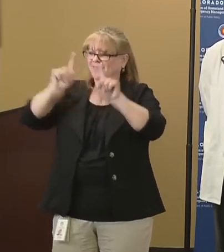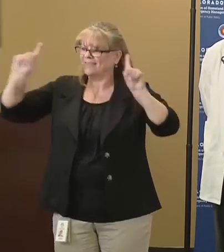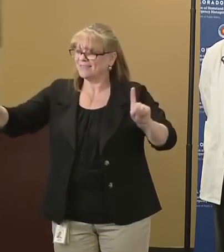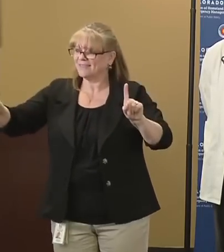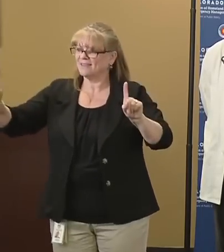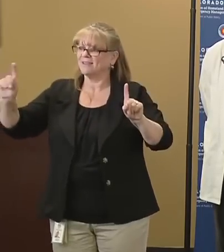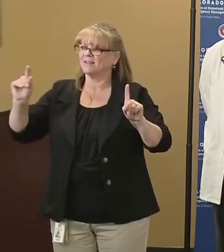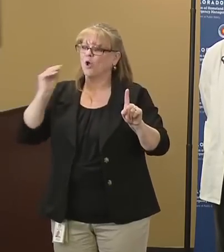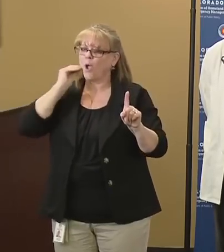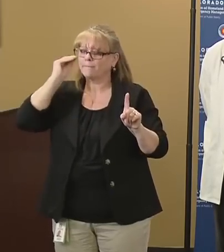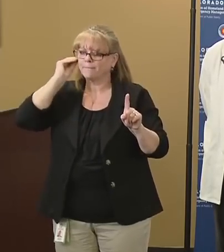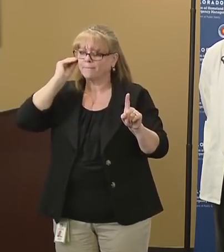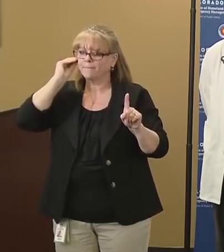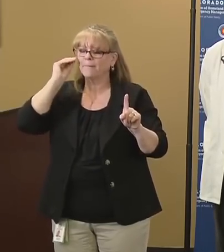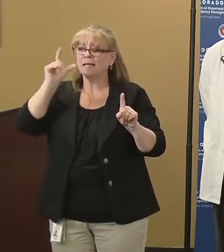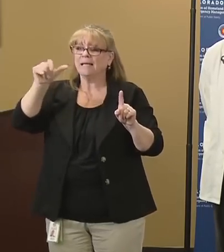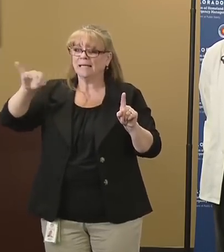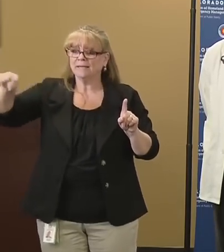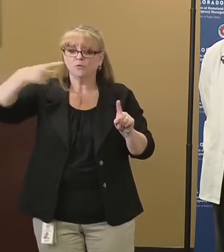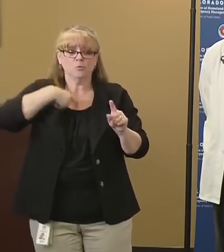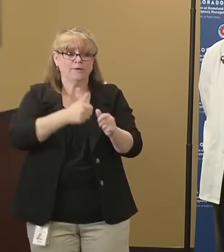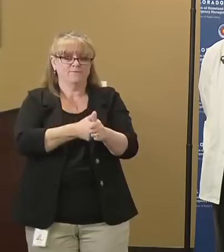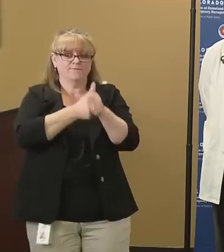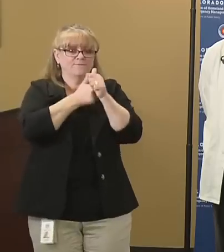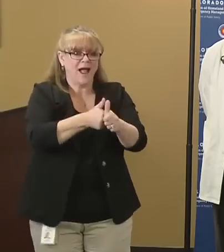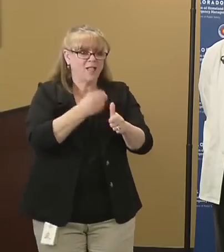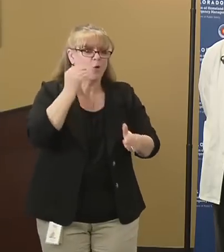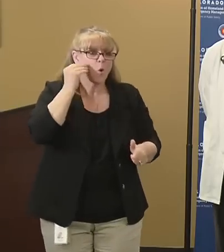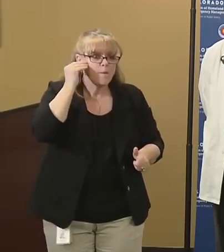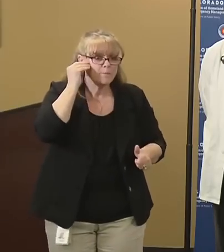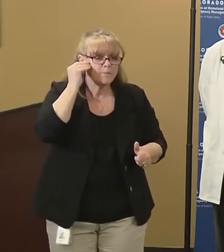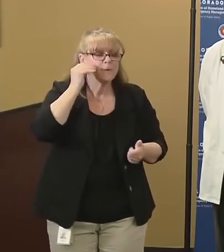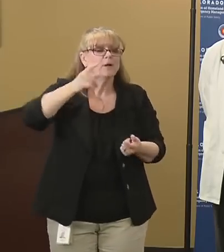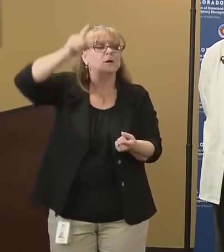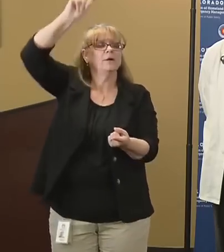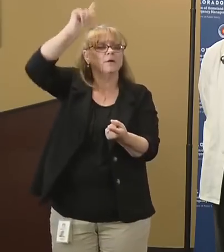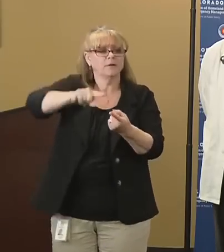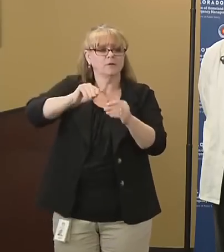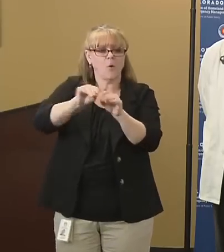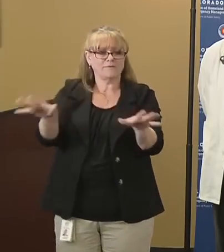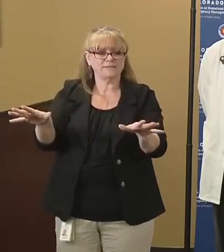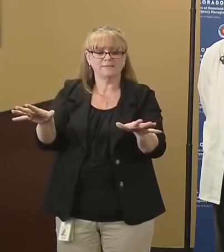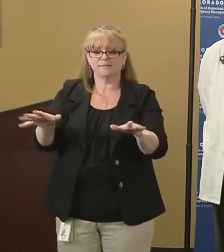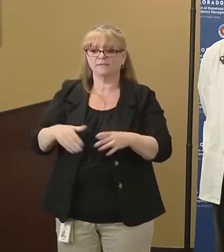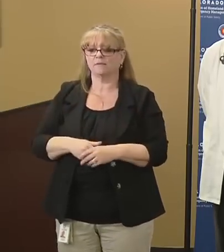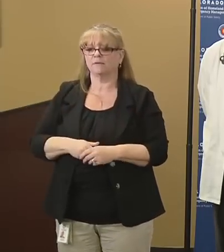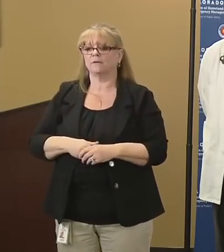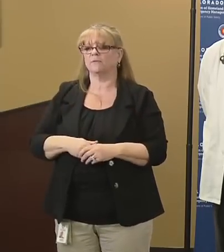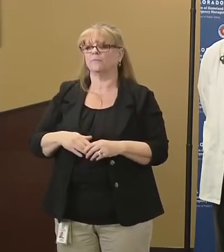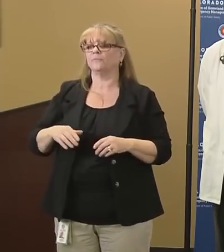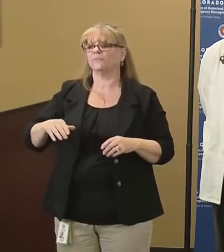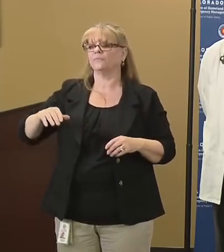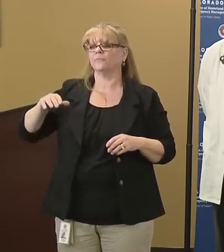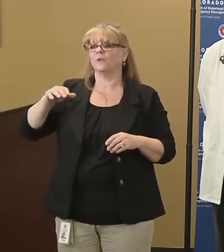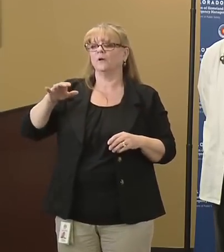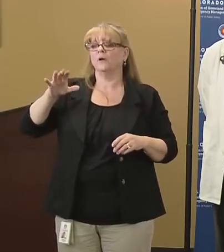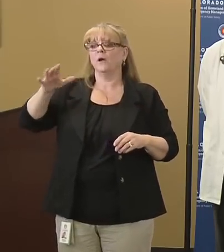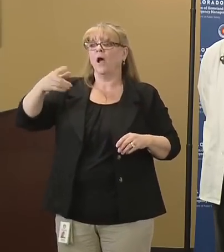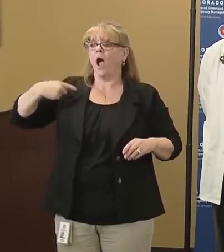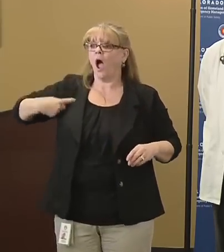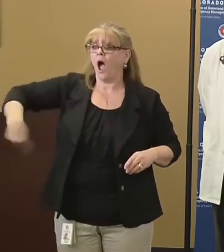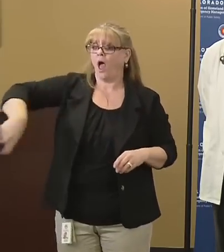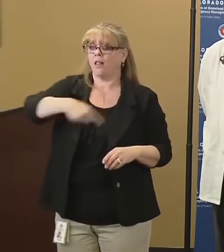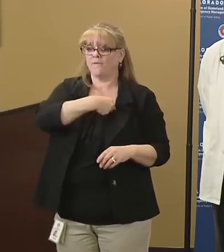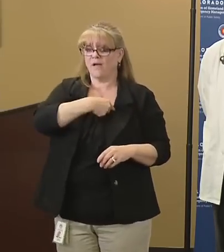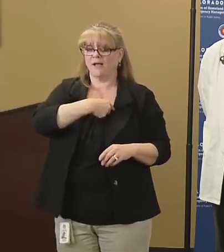will also show reduced spread of the virus in Colorado and help us all return to be able to support